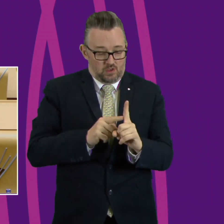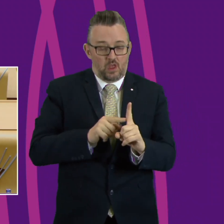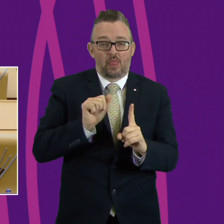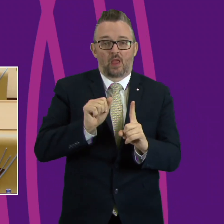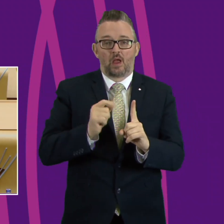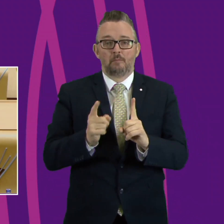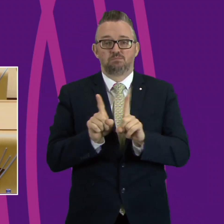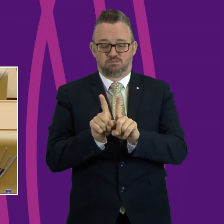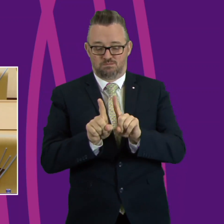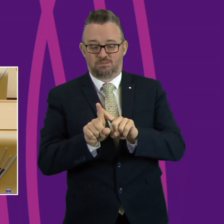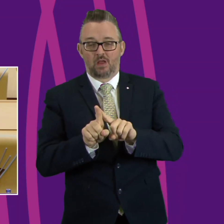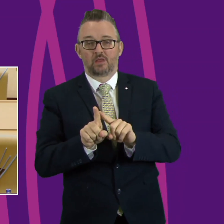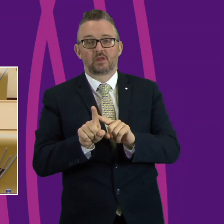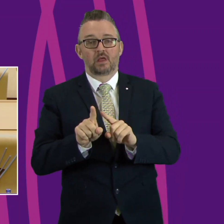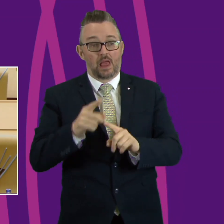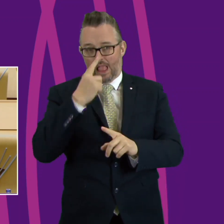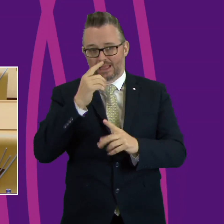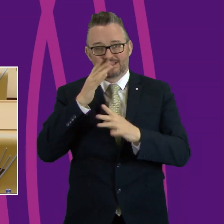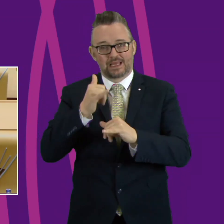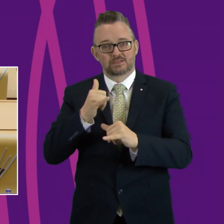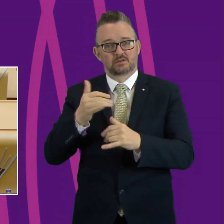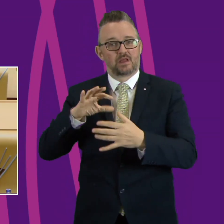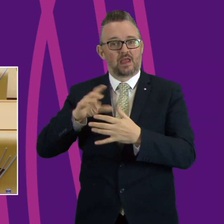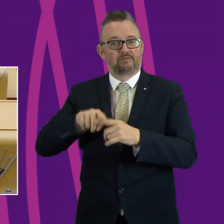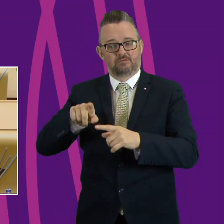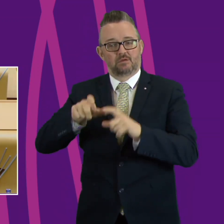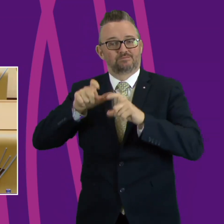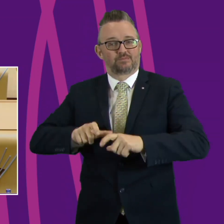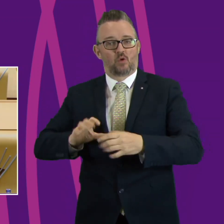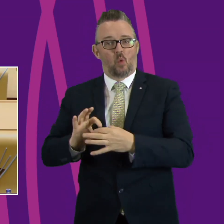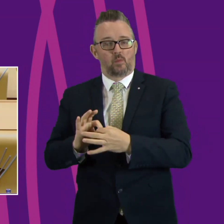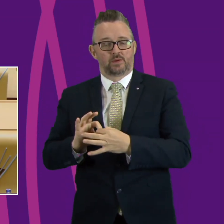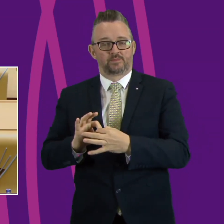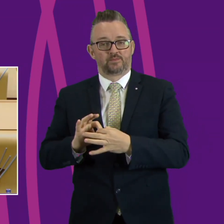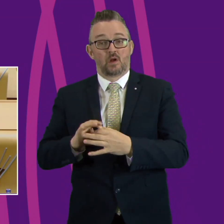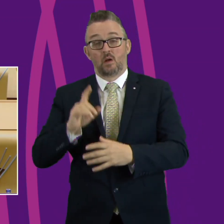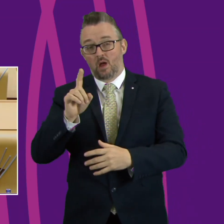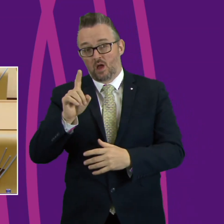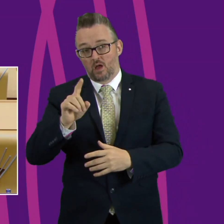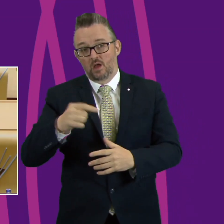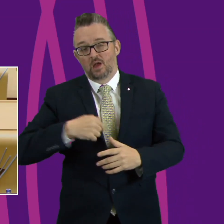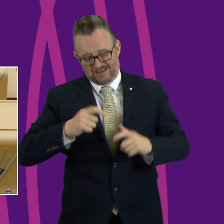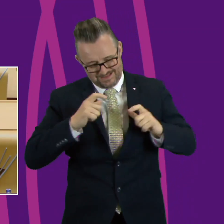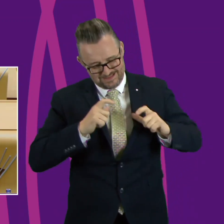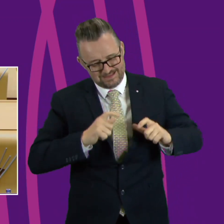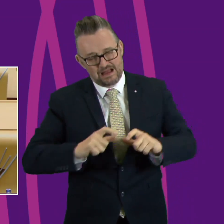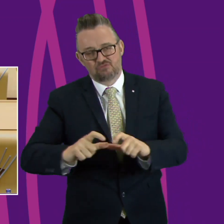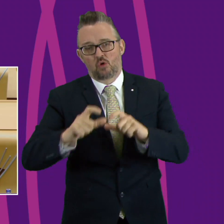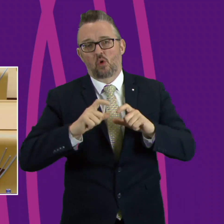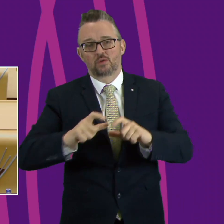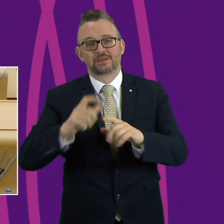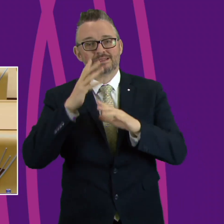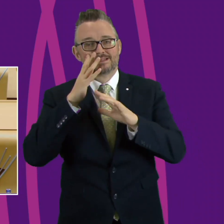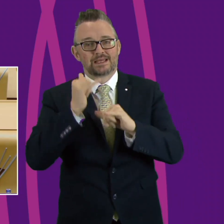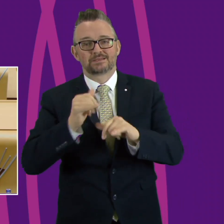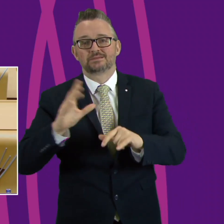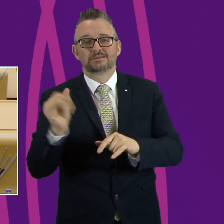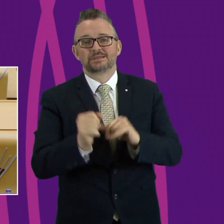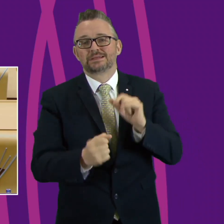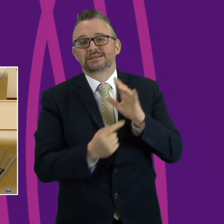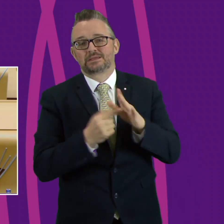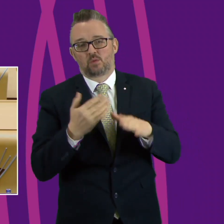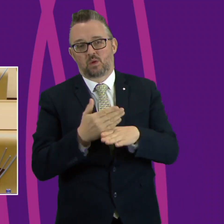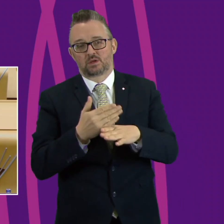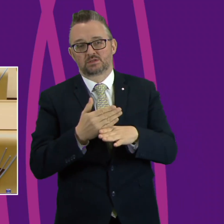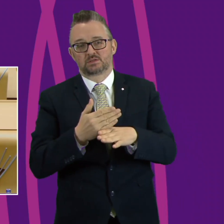home. As we expand capacity, we will continue to make sure that we are testing those key workers and widening